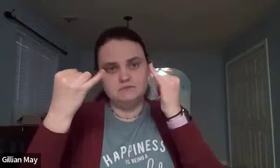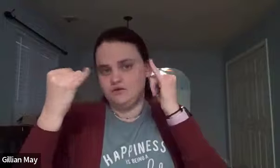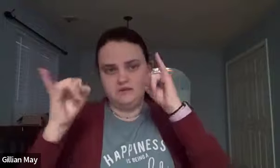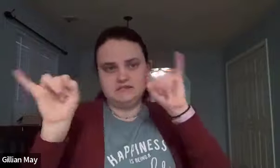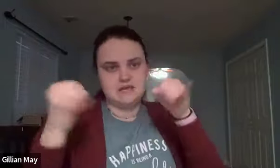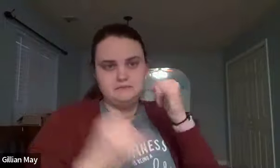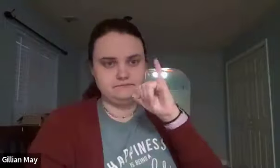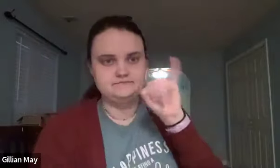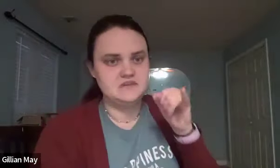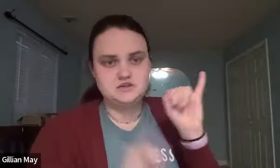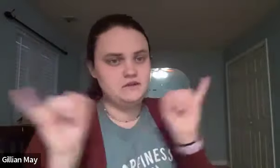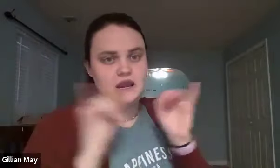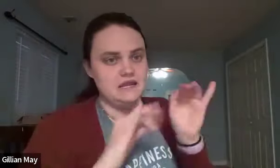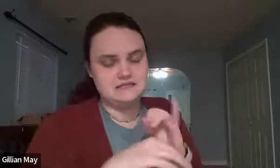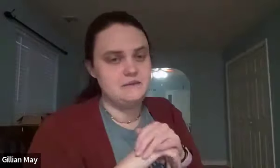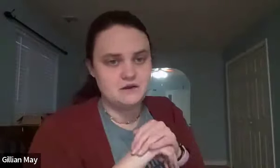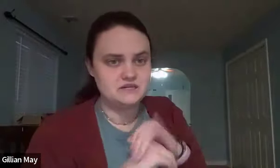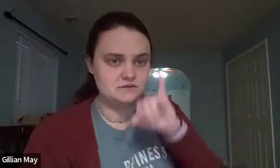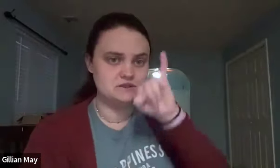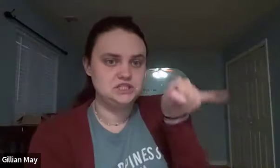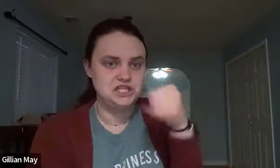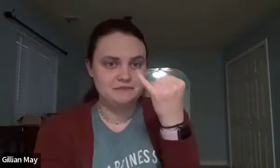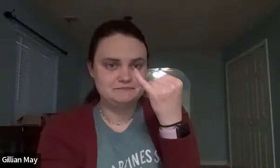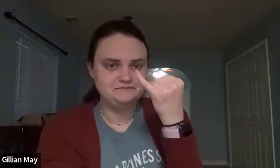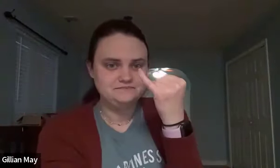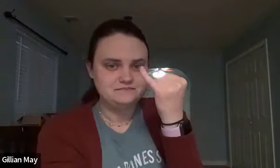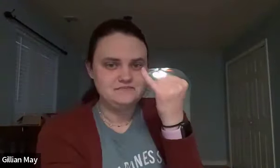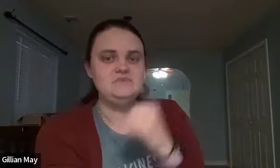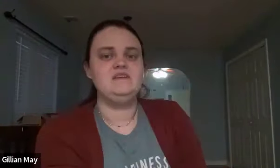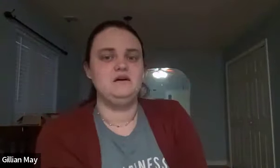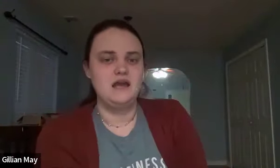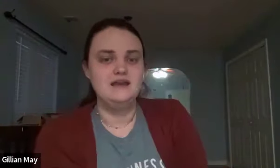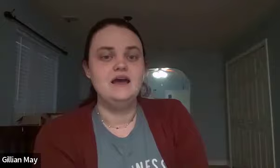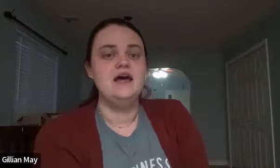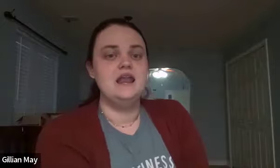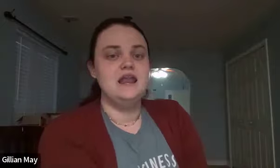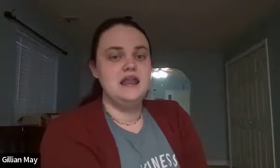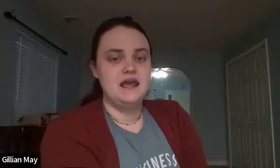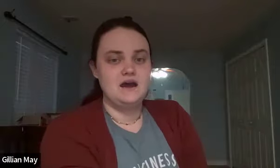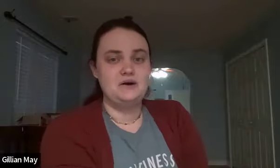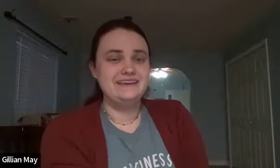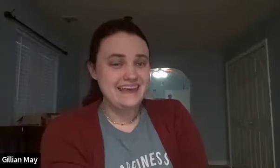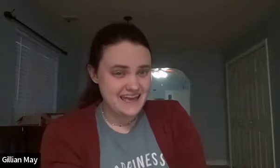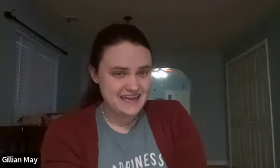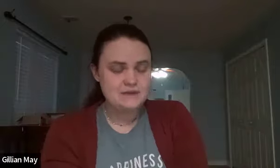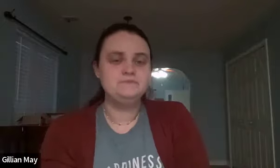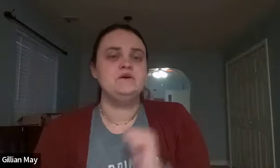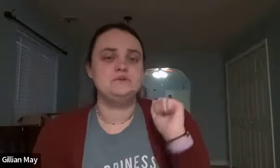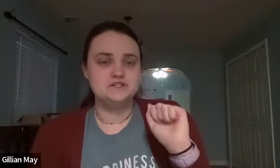both be the same. So either hand does not matter with this one, J. Okay. Now K, what you're going to